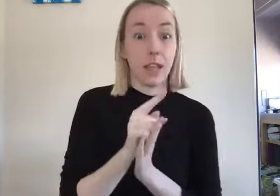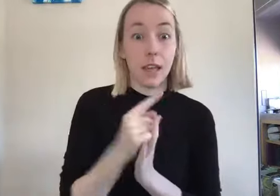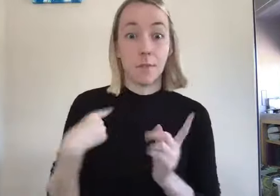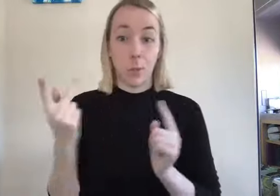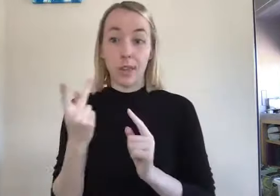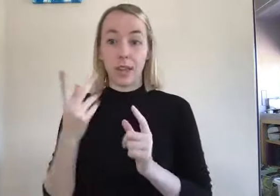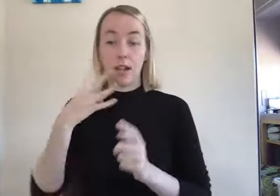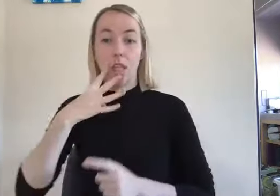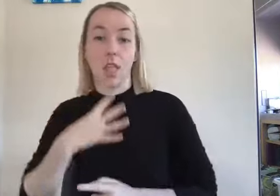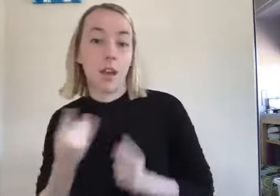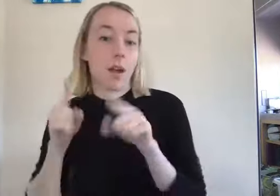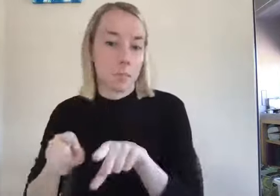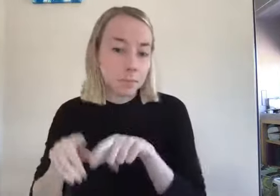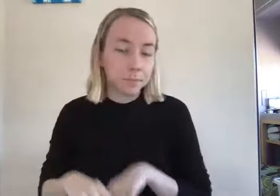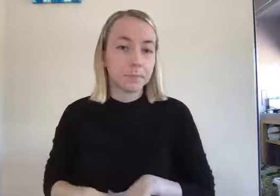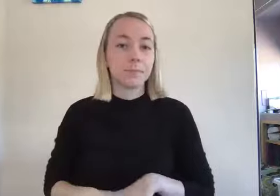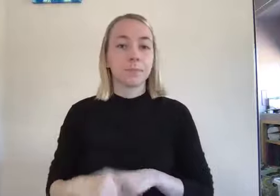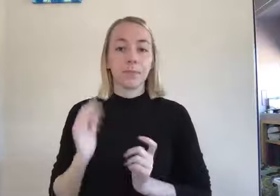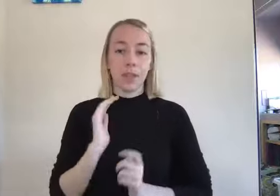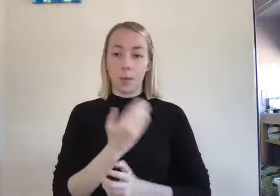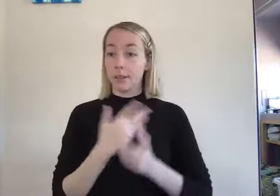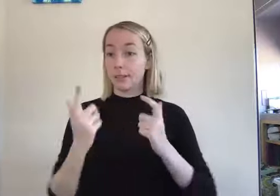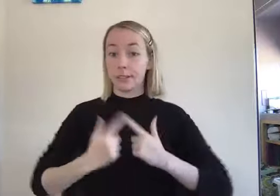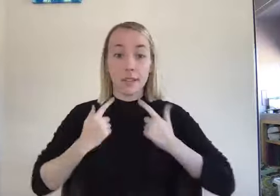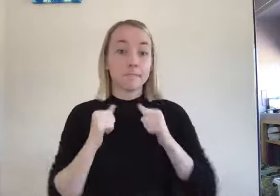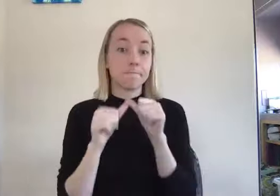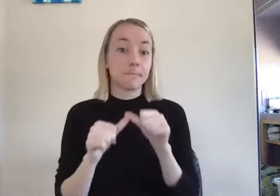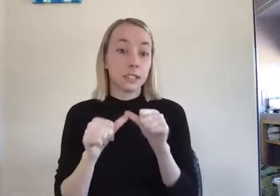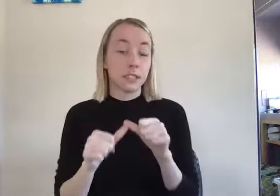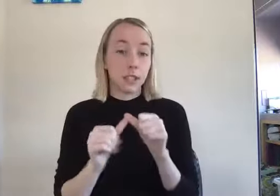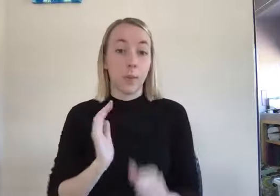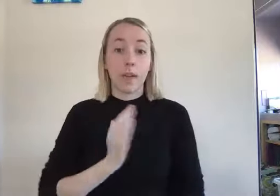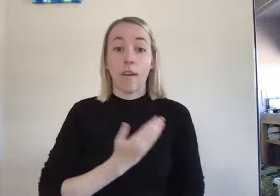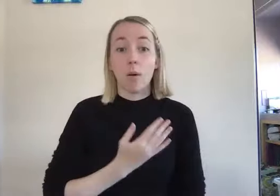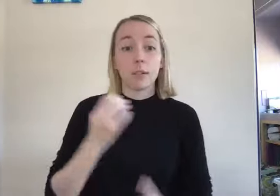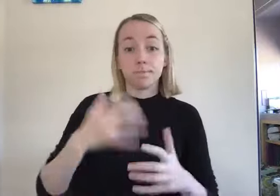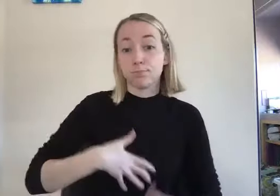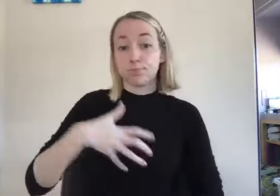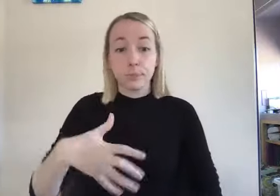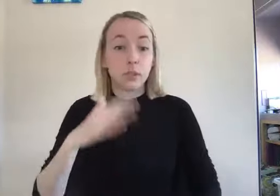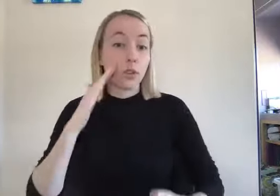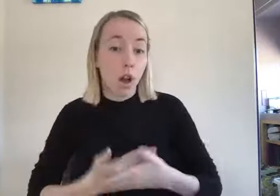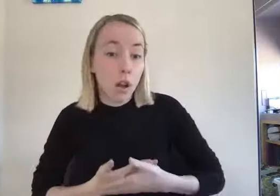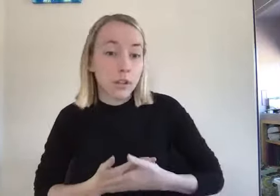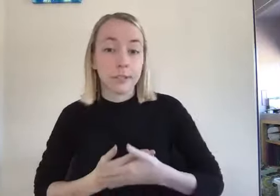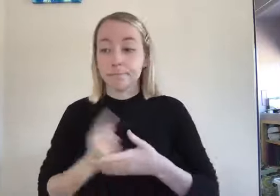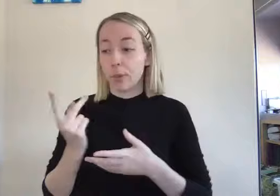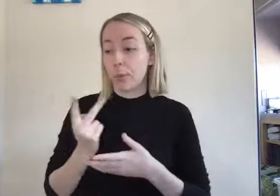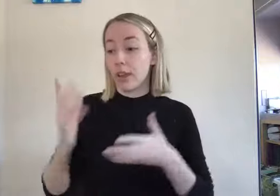think we fell into lust. And so, our life goes on, and then we have our daughter. We get married, and